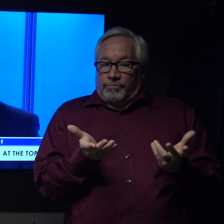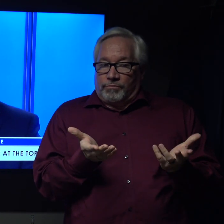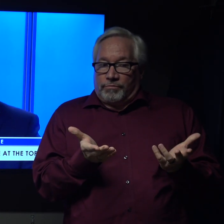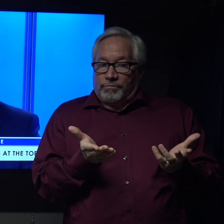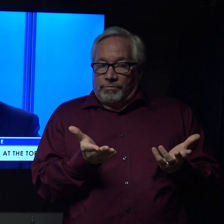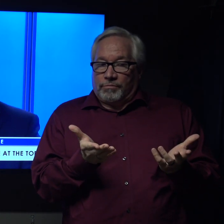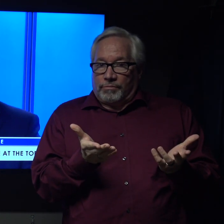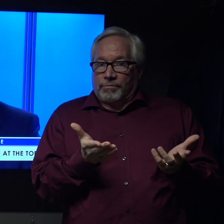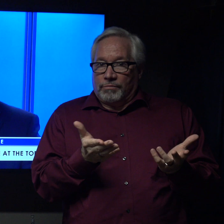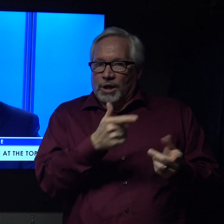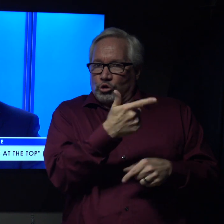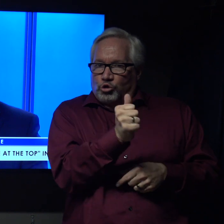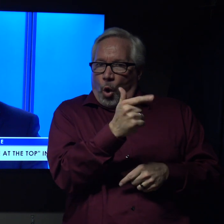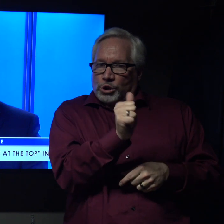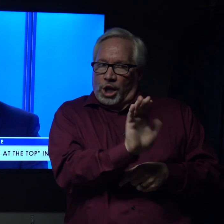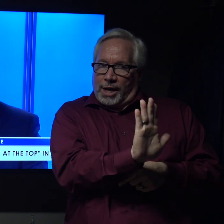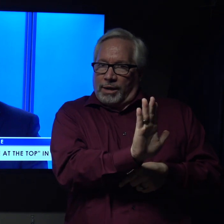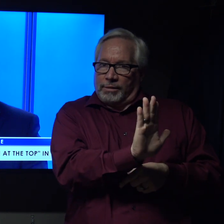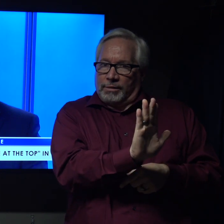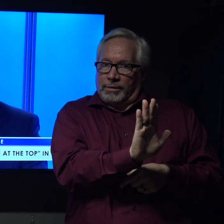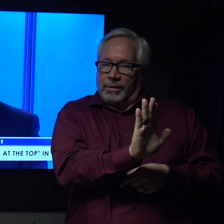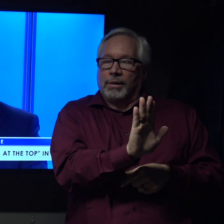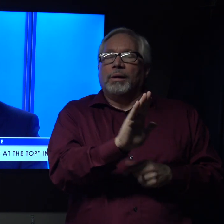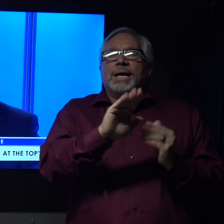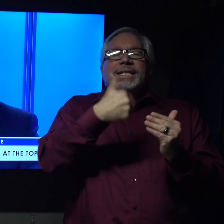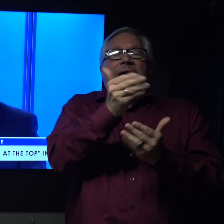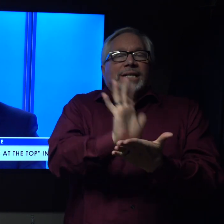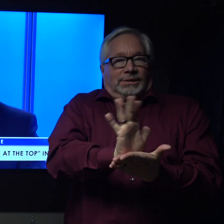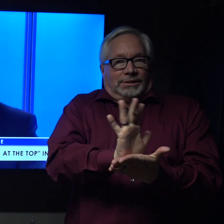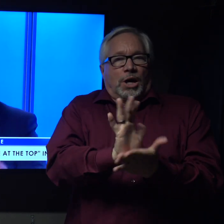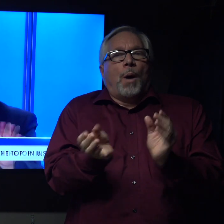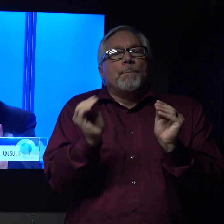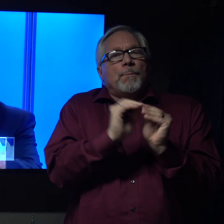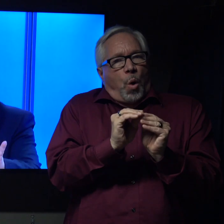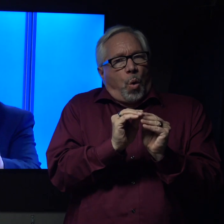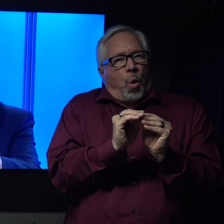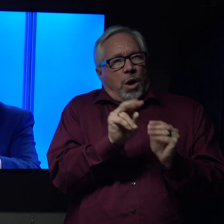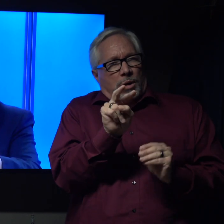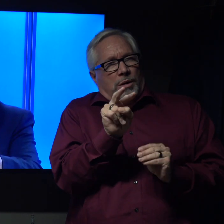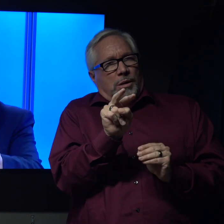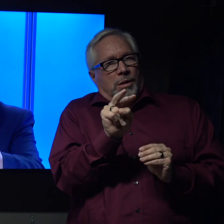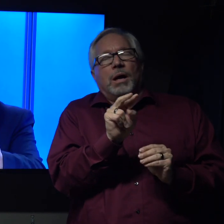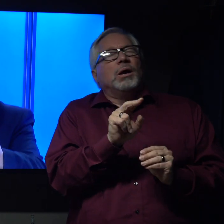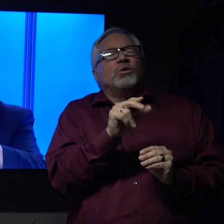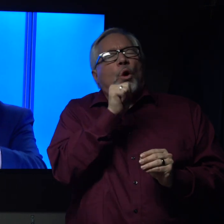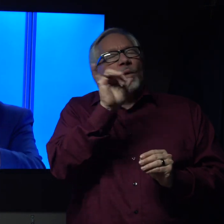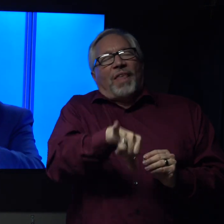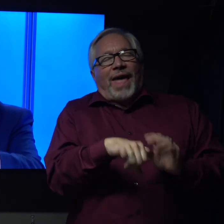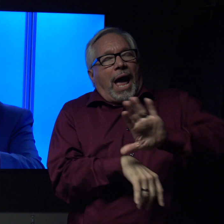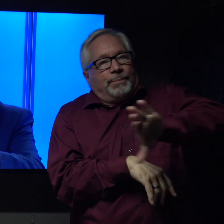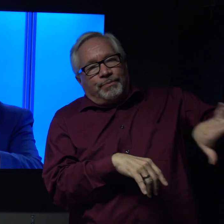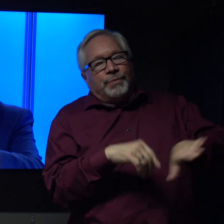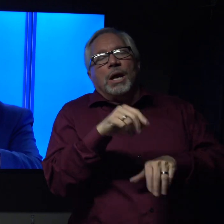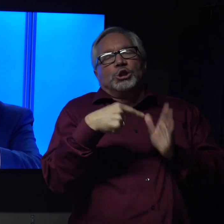the thing with Georgia. If that wasn't enough, the next video I want to show you is a little more disturbing. No, that's not that.